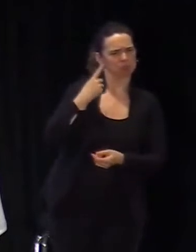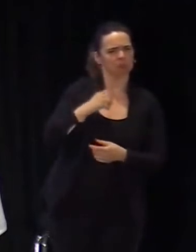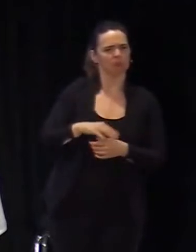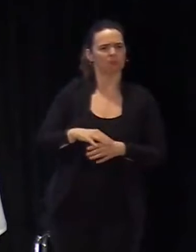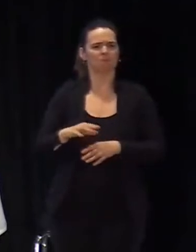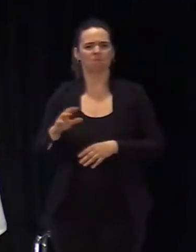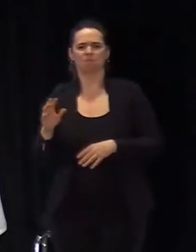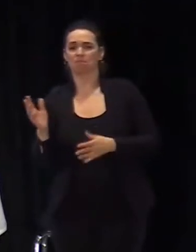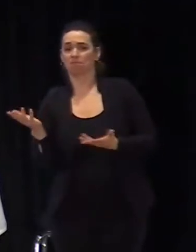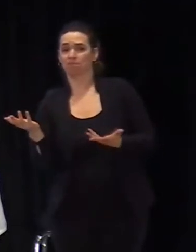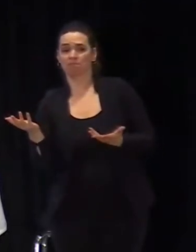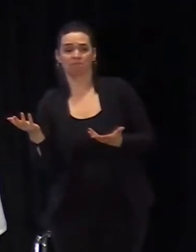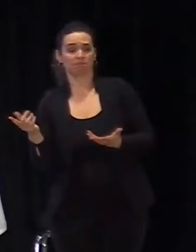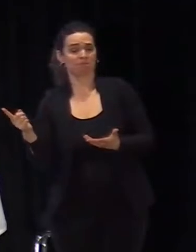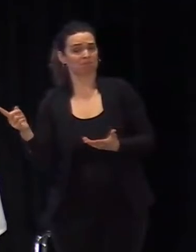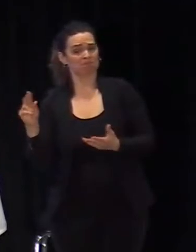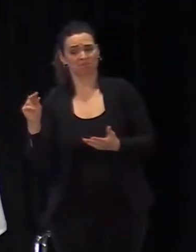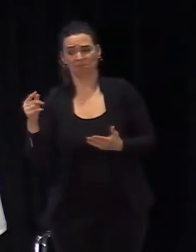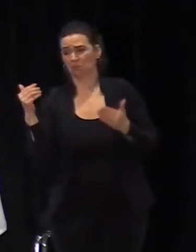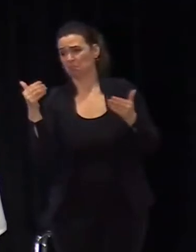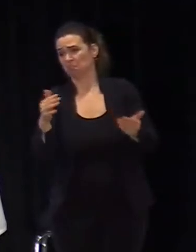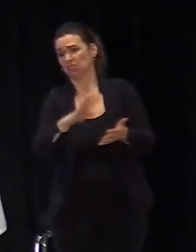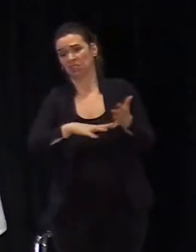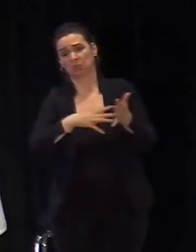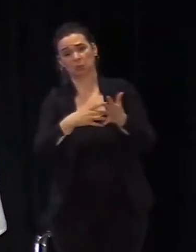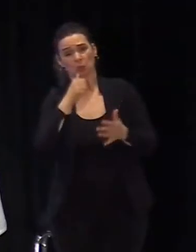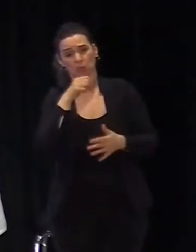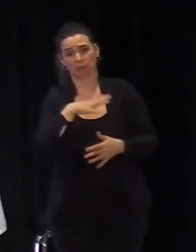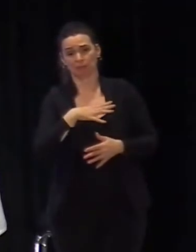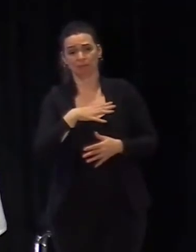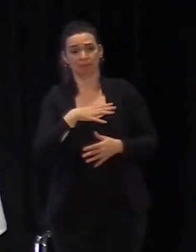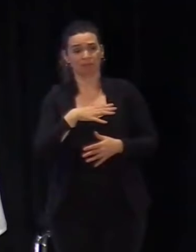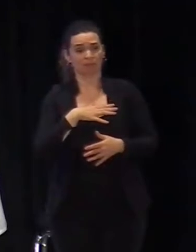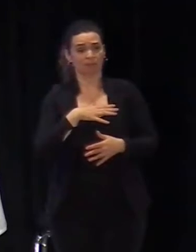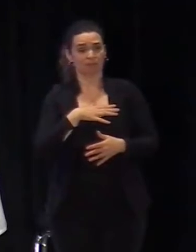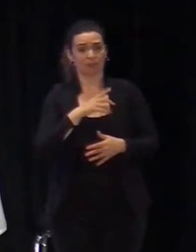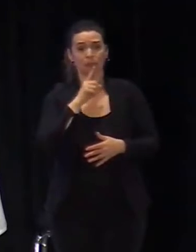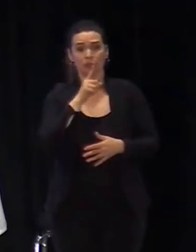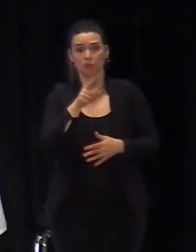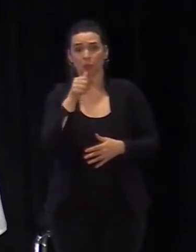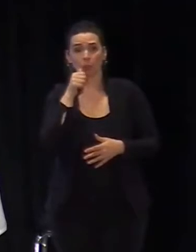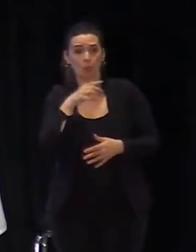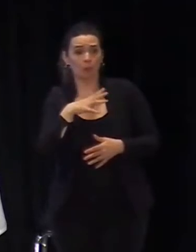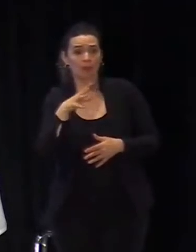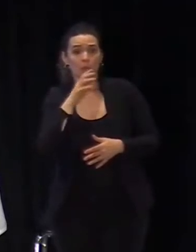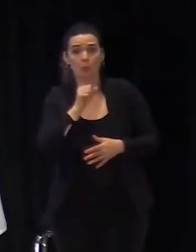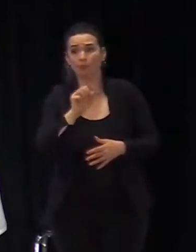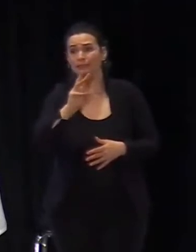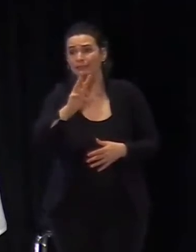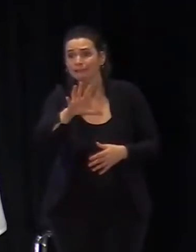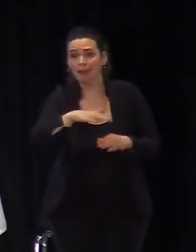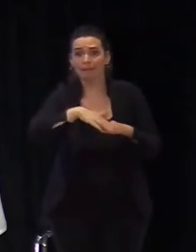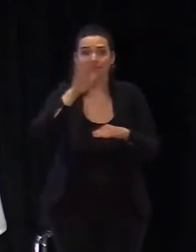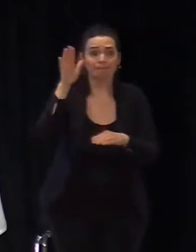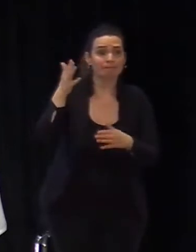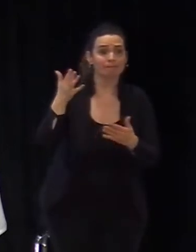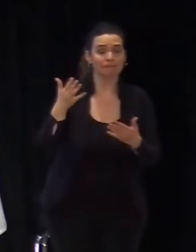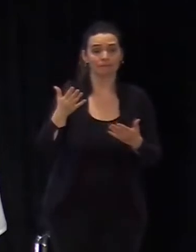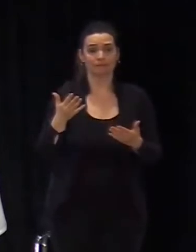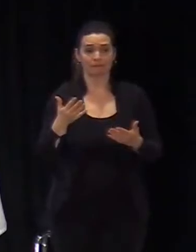pharmacy, and I'm assuming she was over 65 because that's the only way they could do that. If you're a pharmacy,